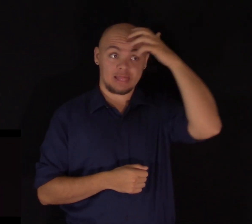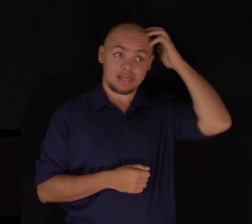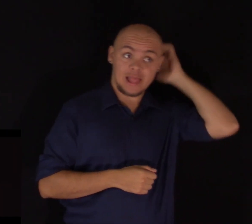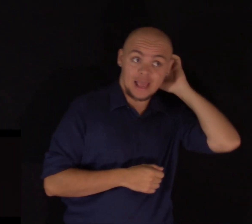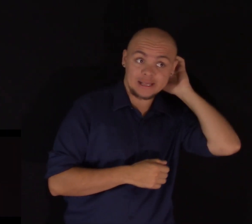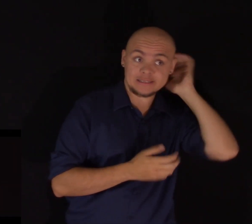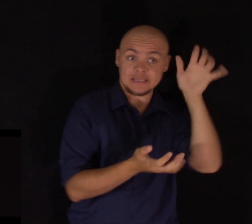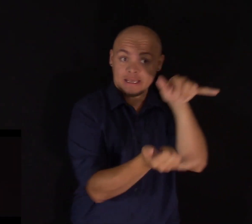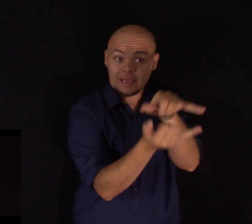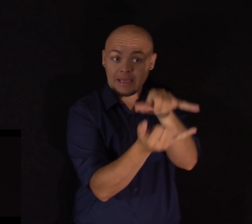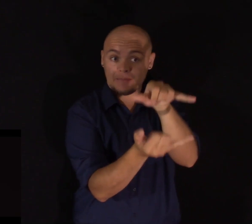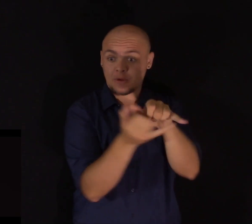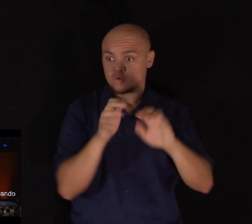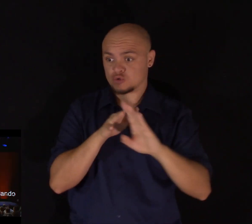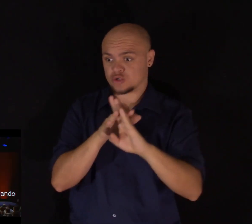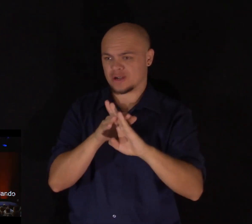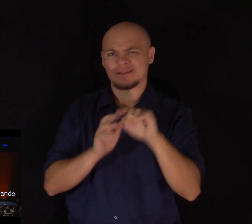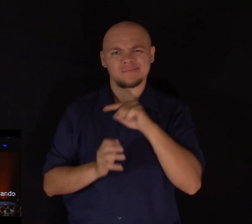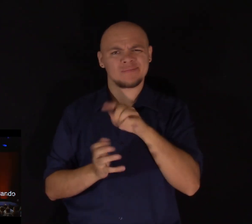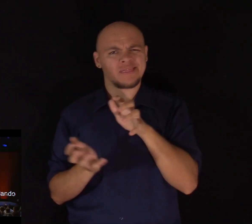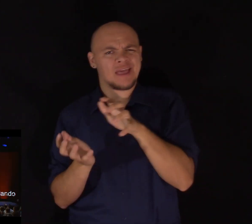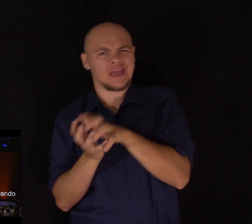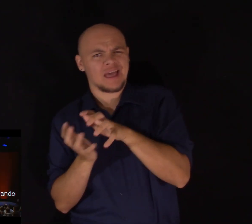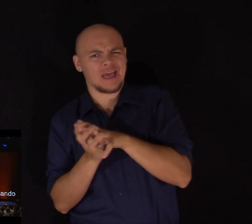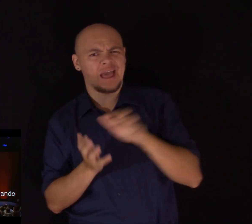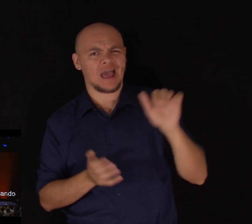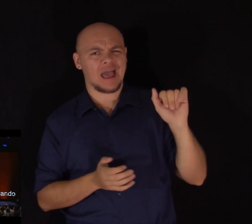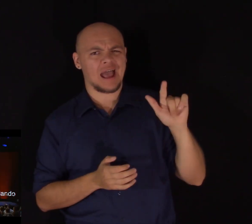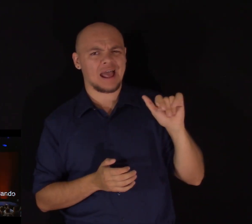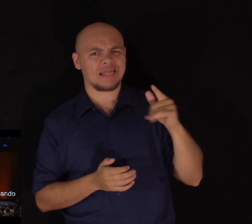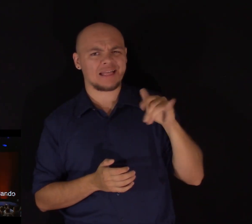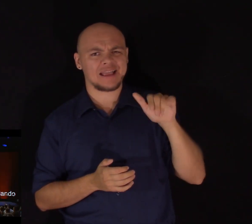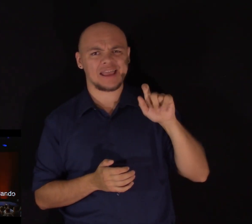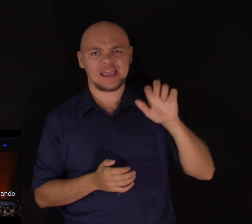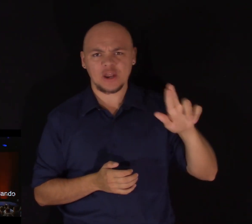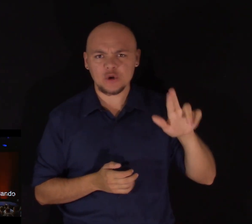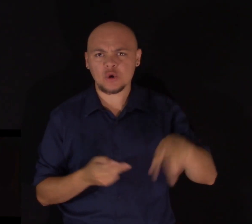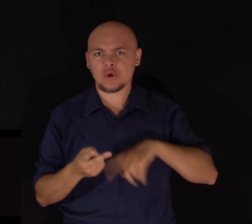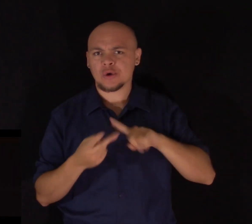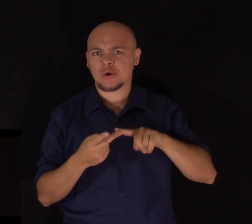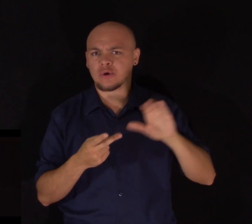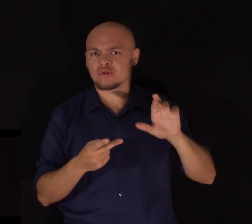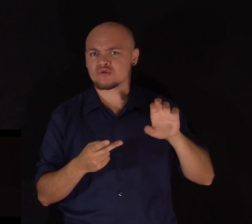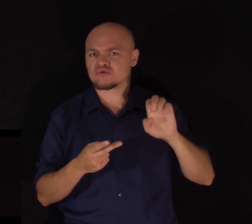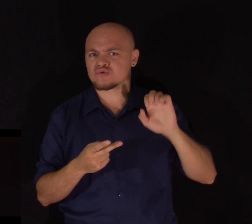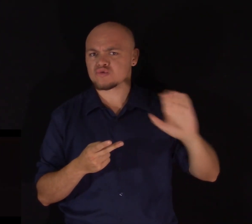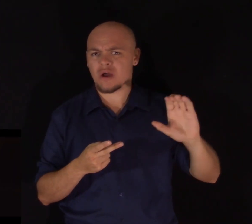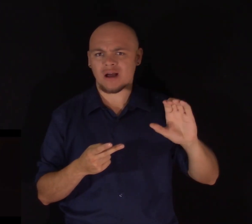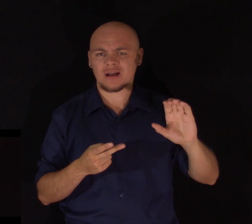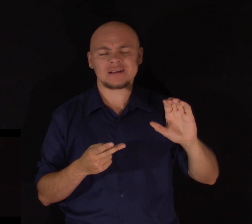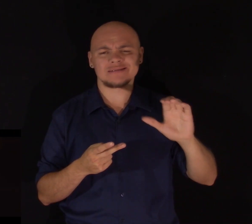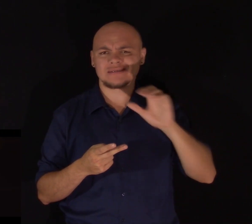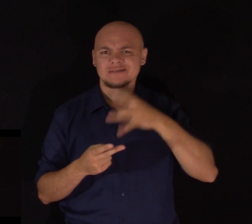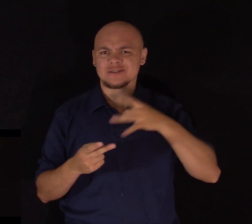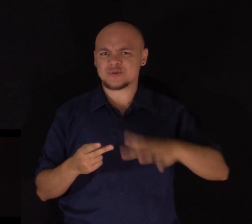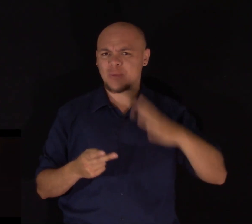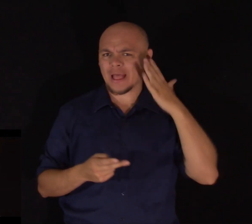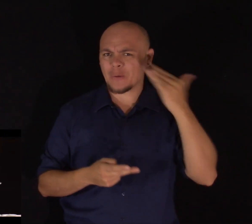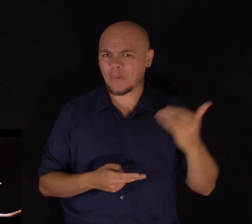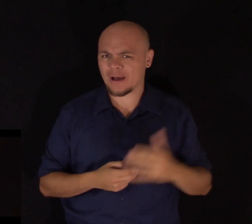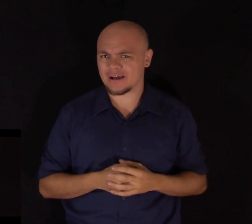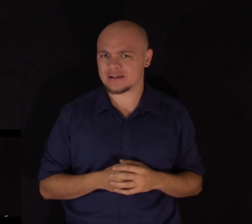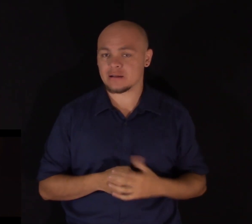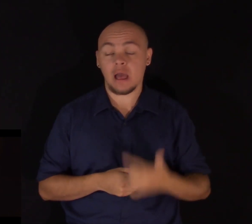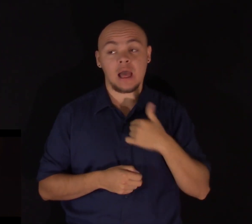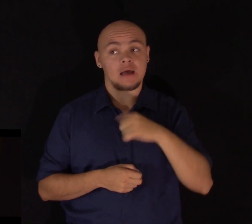not the alligator and crocodile? I've been wondering that forever. I've always loved reptiles. And when